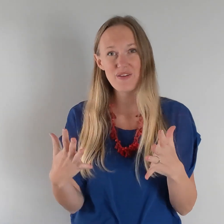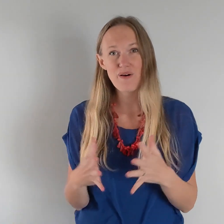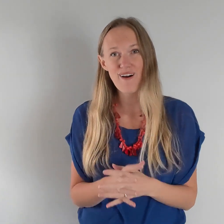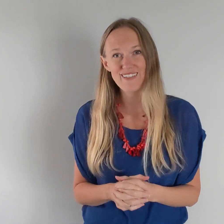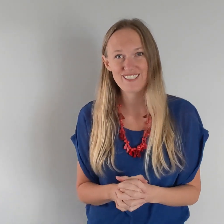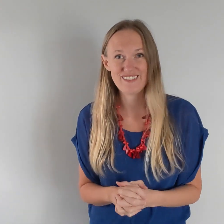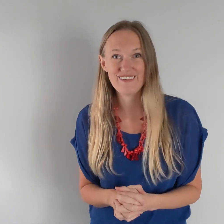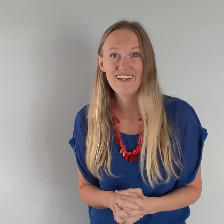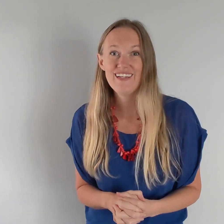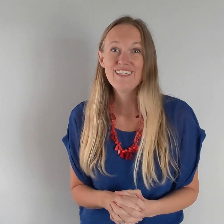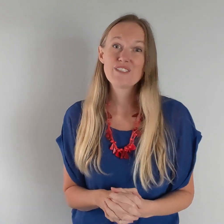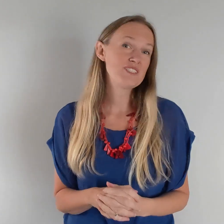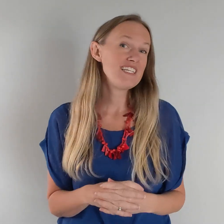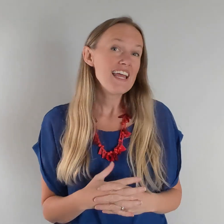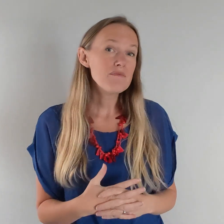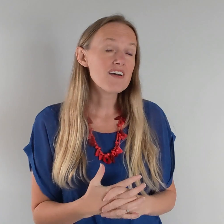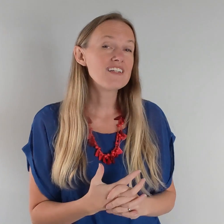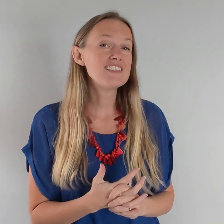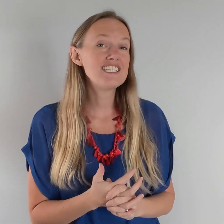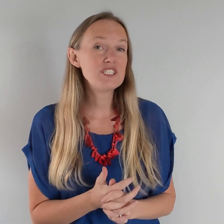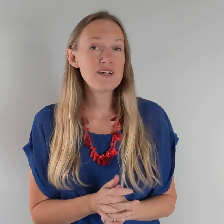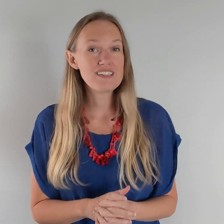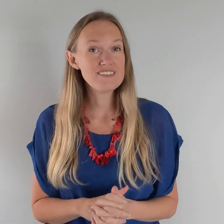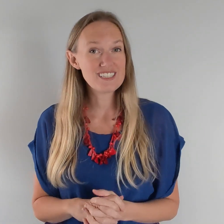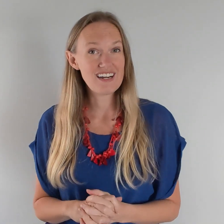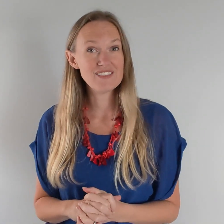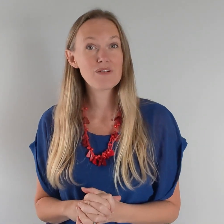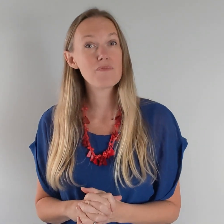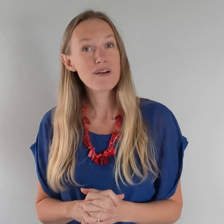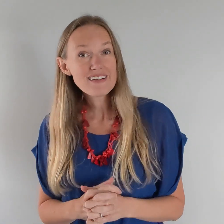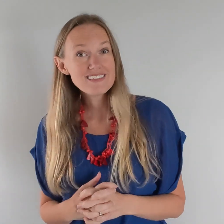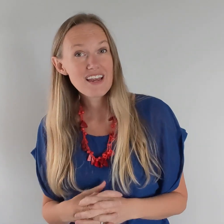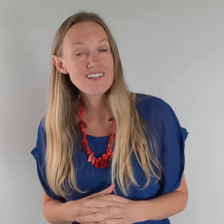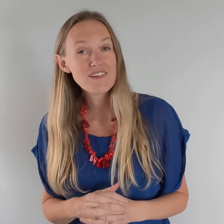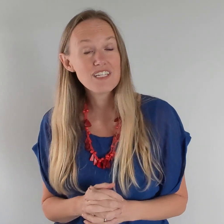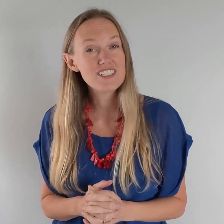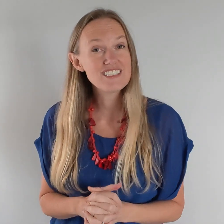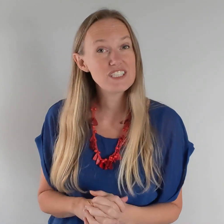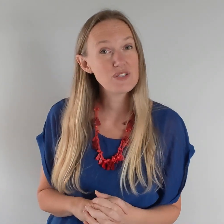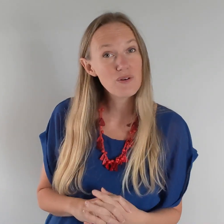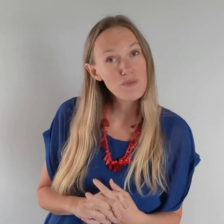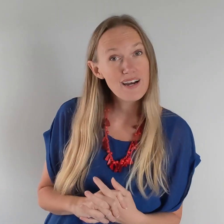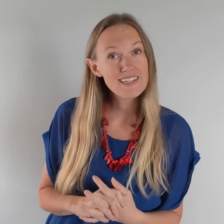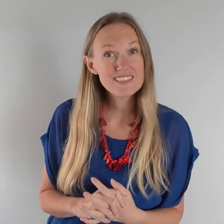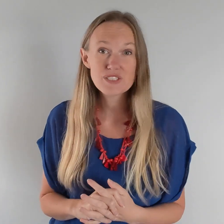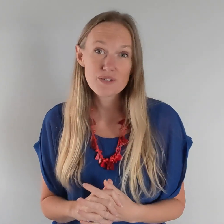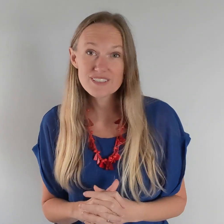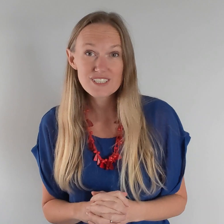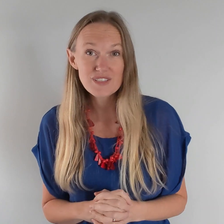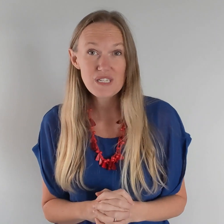you are too. So today I'm not going to teach you any new signs. We're going to practice everything we learned in tutorial 1 and tutorial 2 and